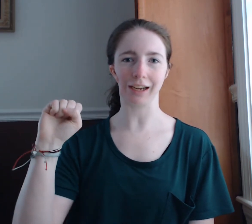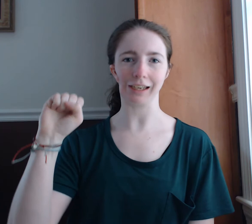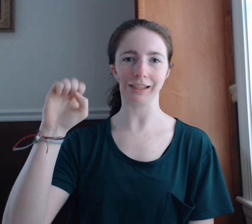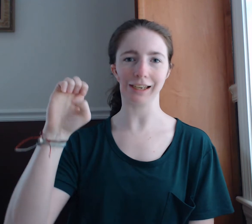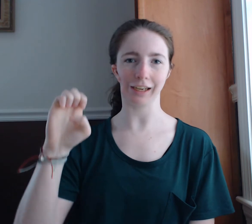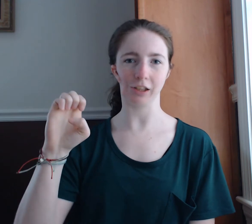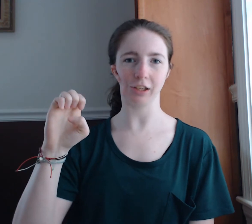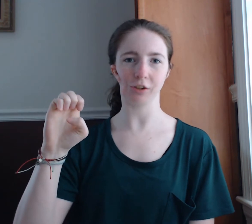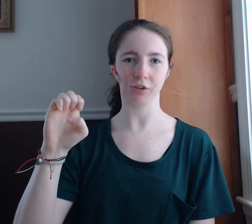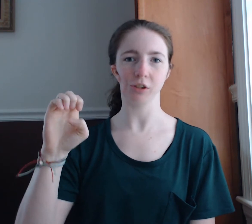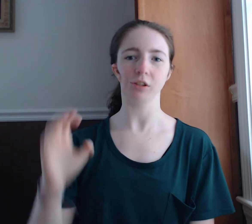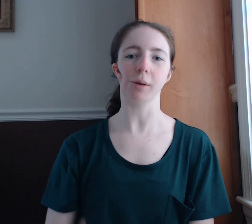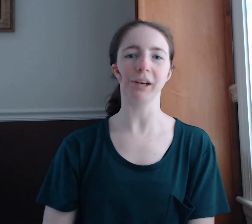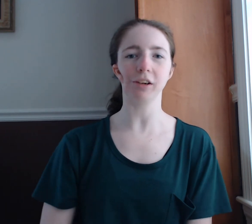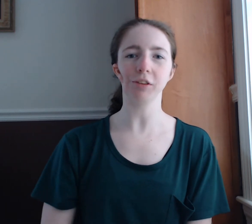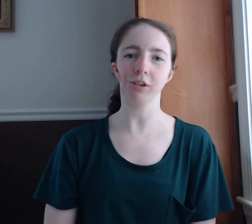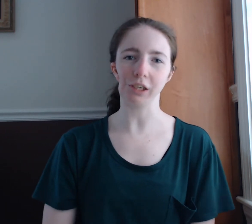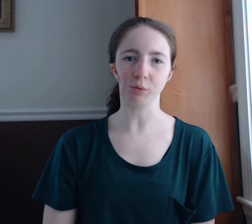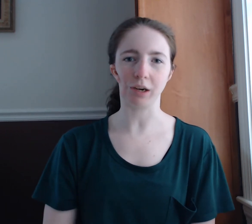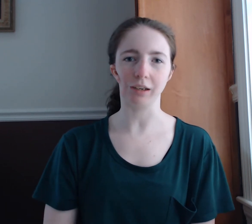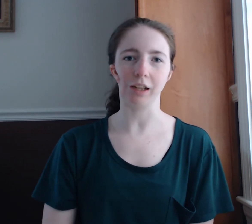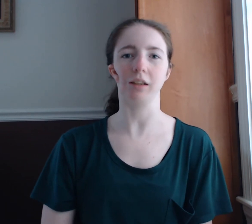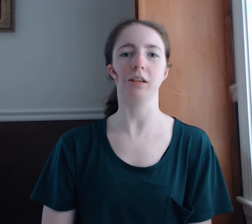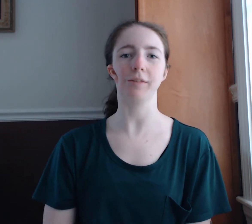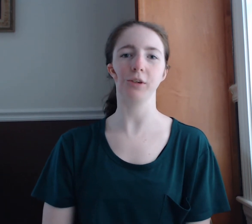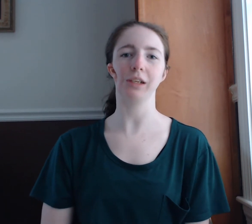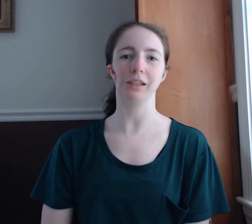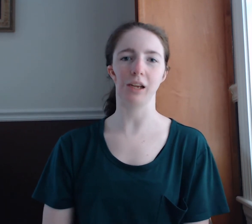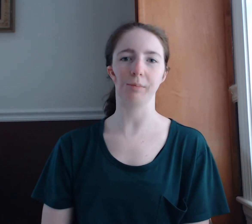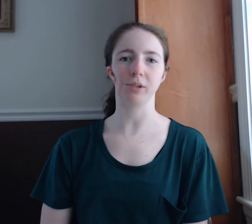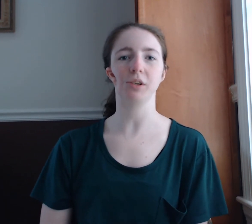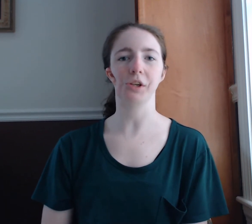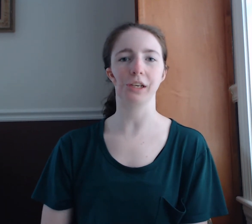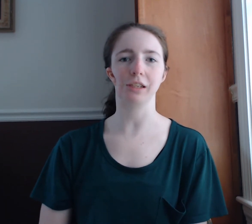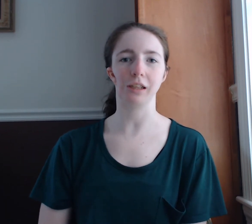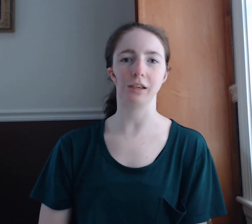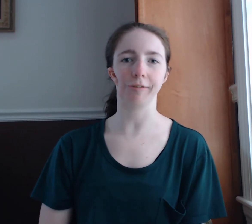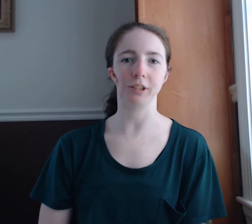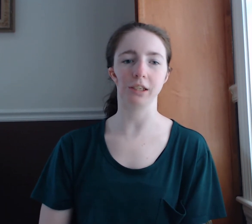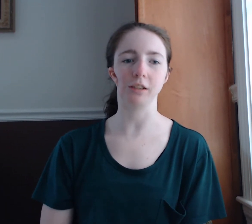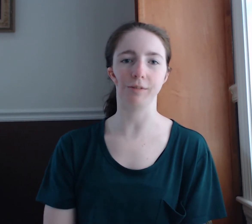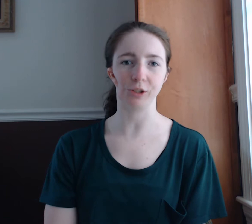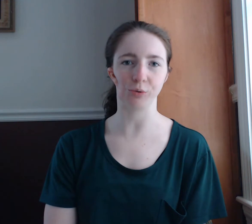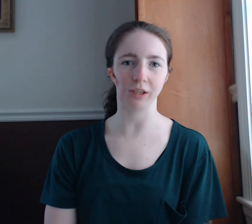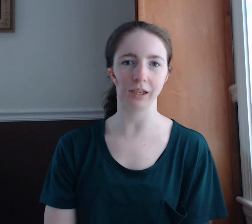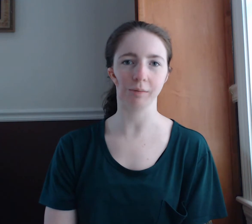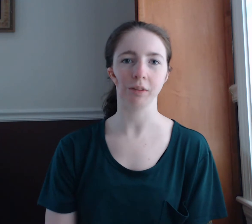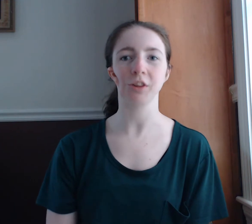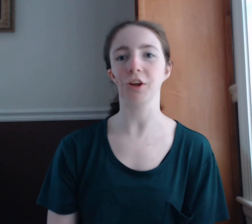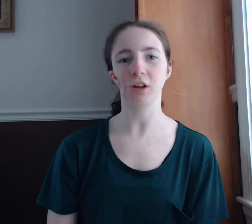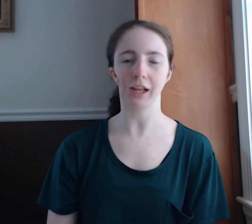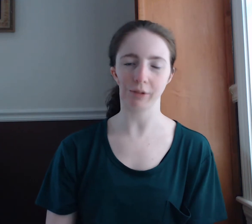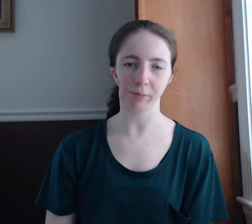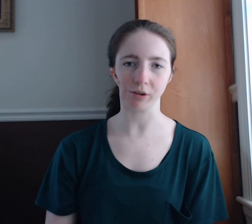Signed English. So I'm going to go through each one and then I'll give you an example so you can see the differences visually. They all have their pros and